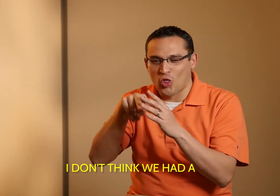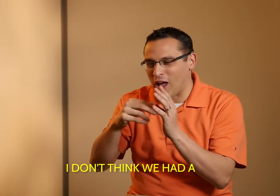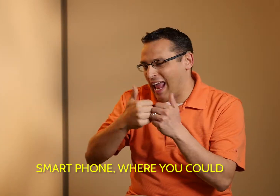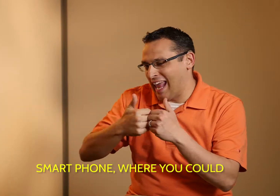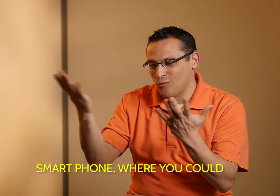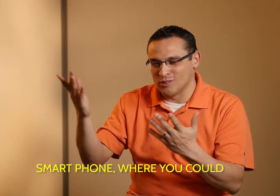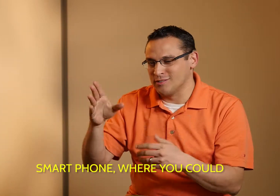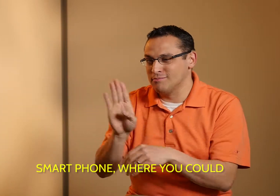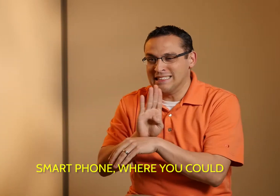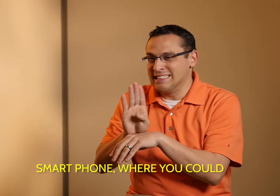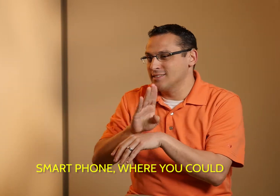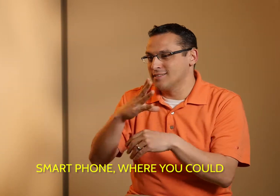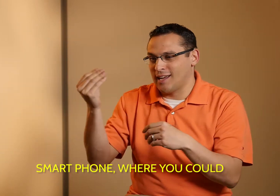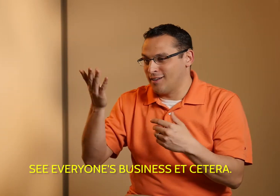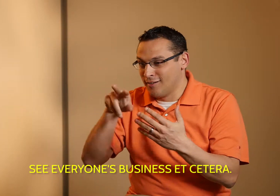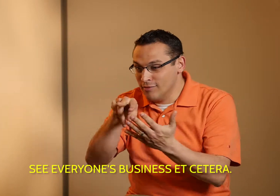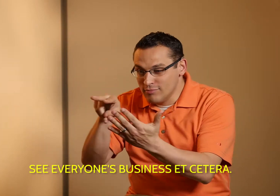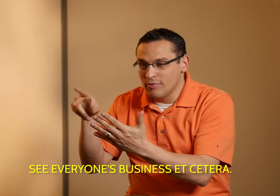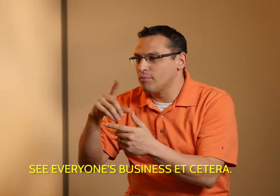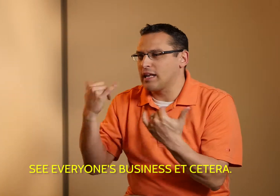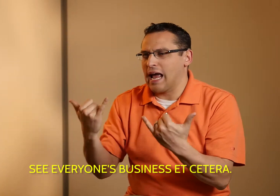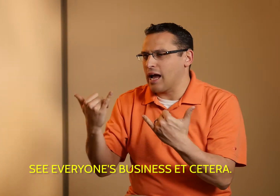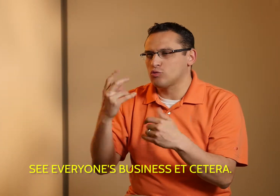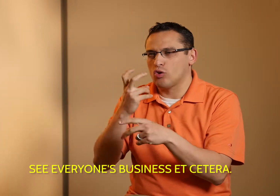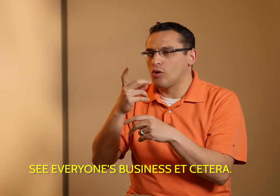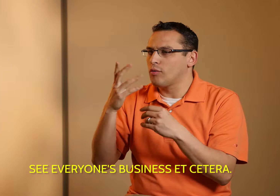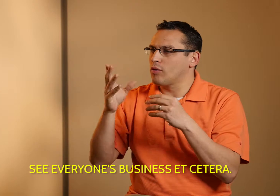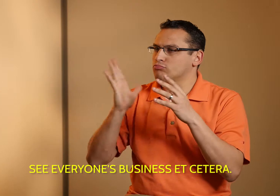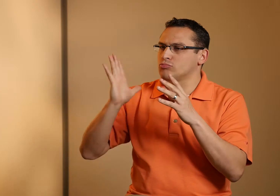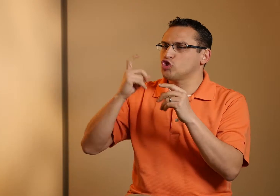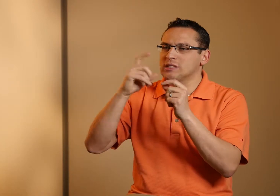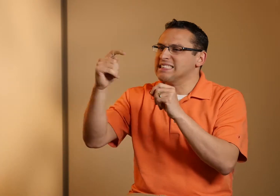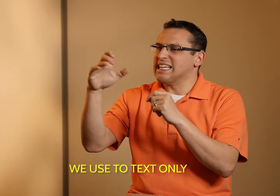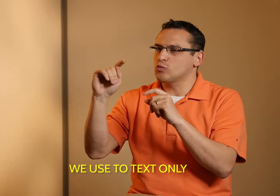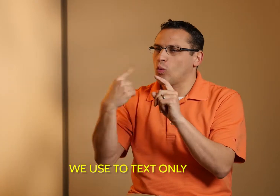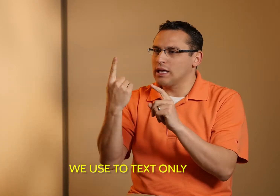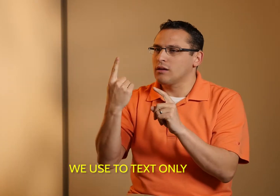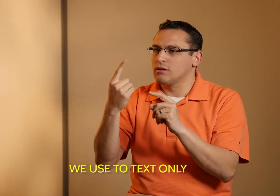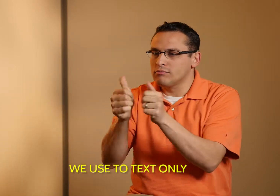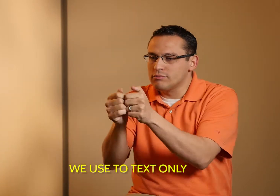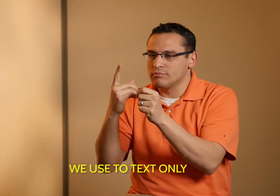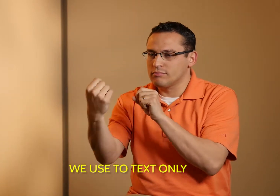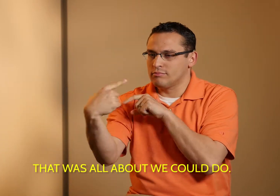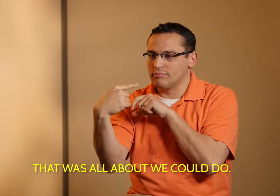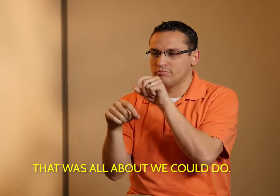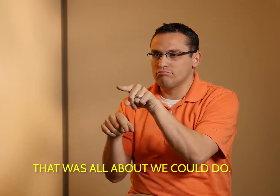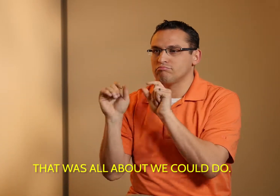a smartphone where you could see everybody's business, etc. We used to just text only. That was about all we could